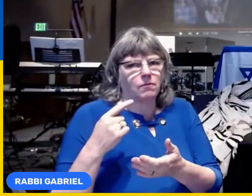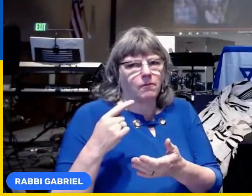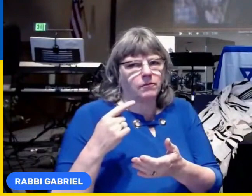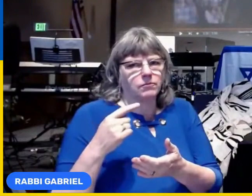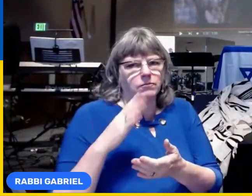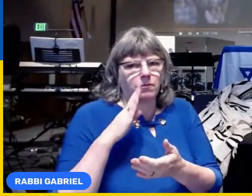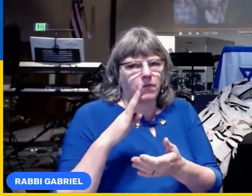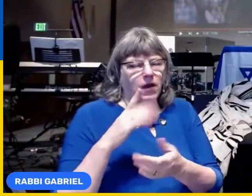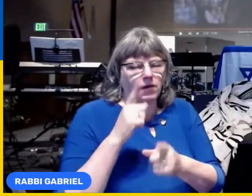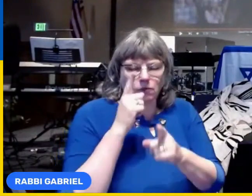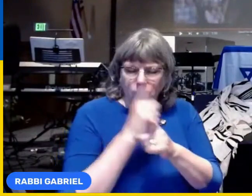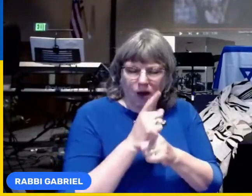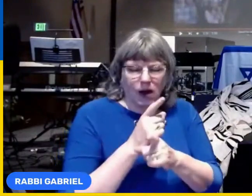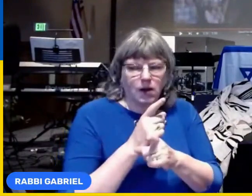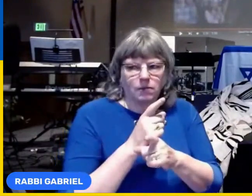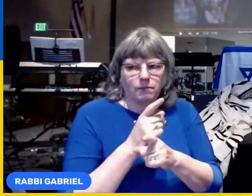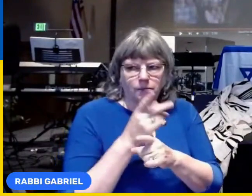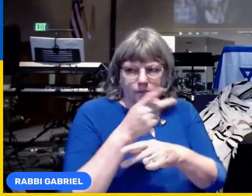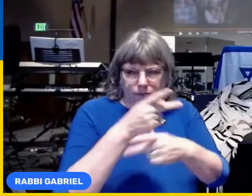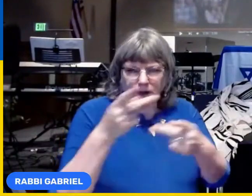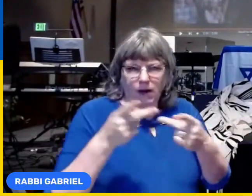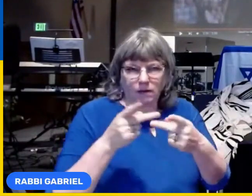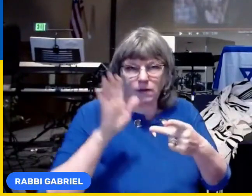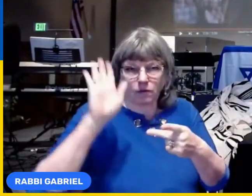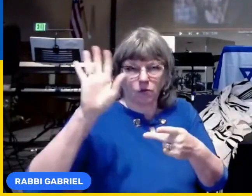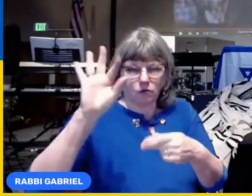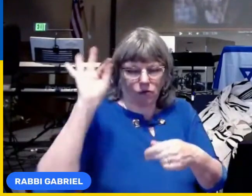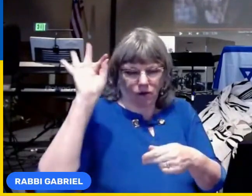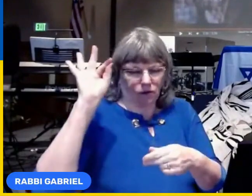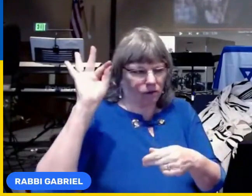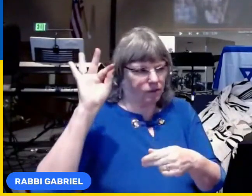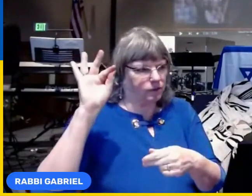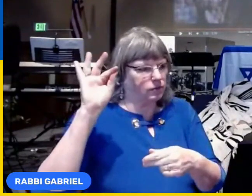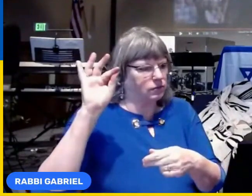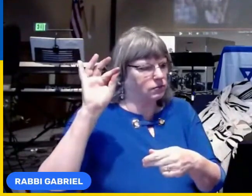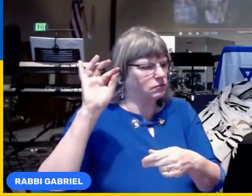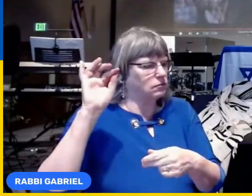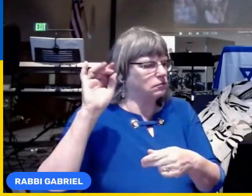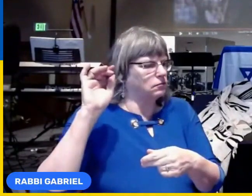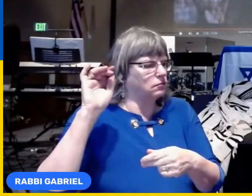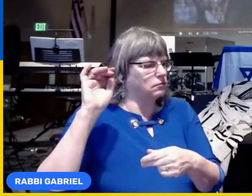place, in the right place of your choice.